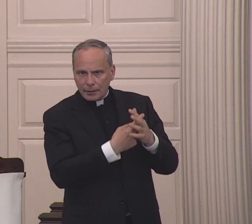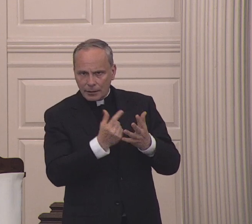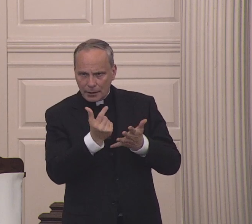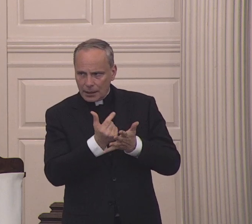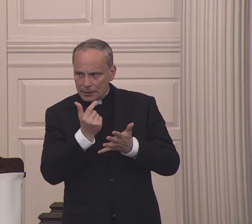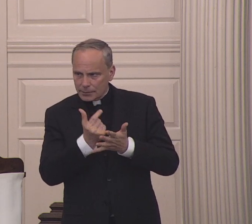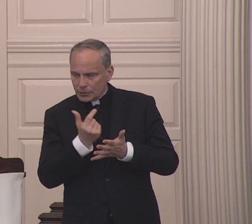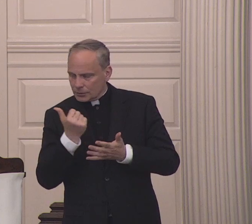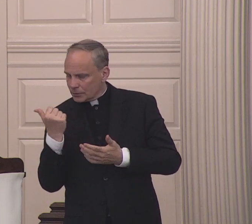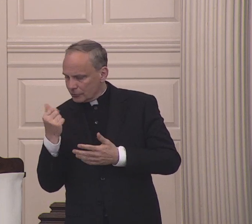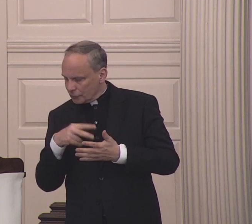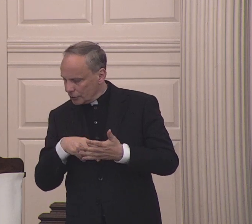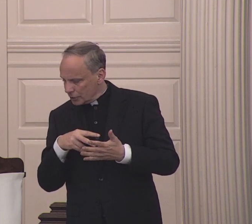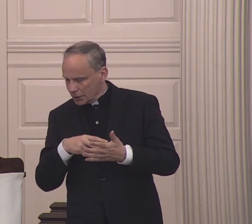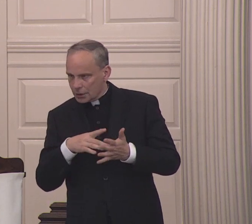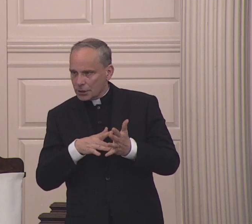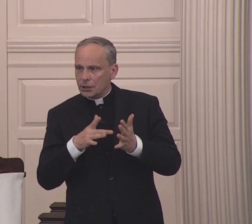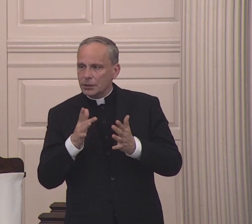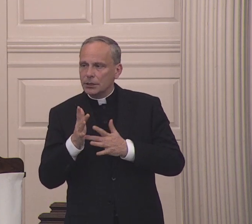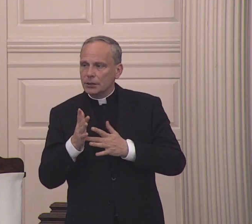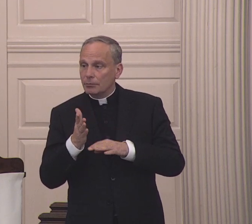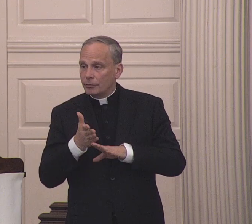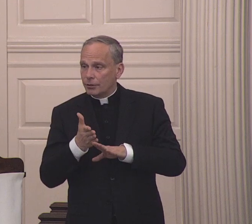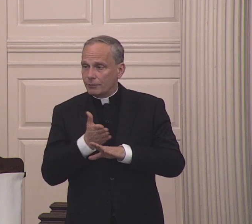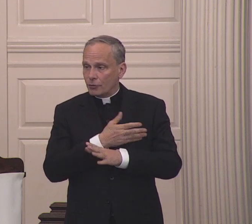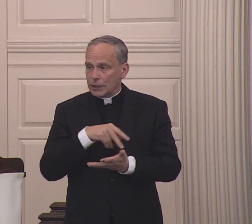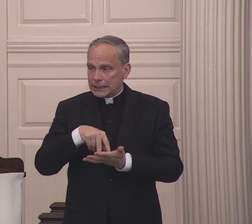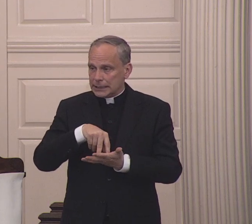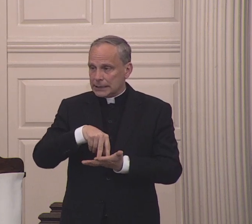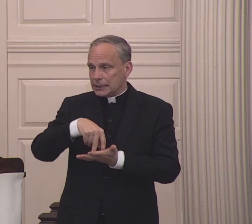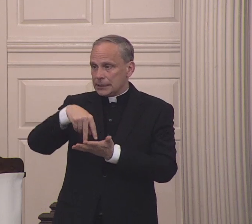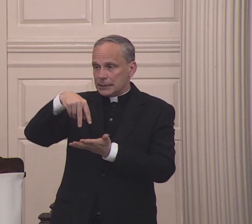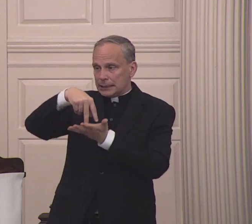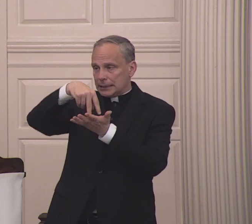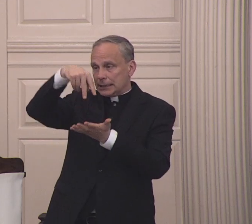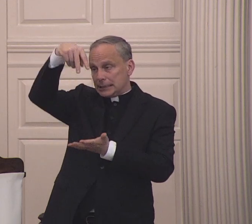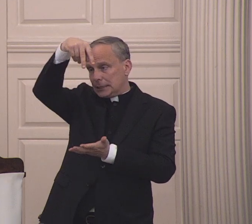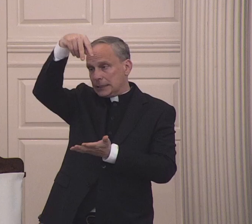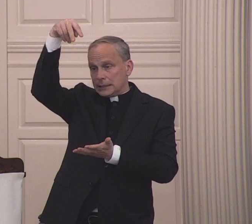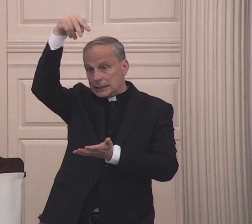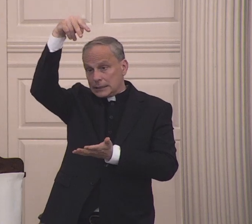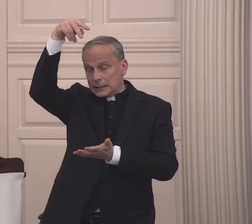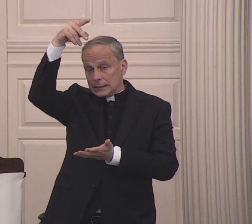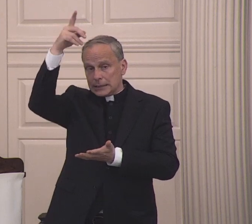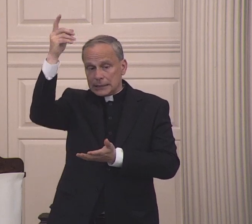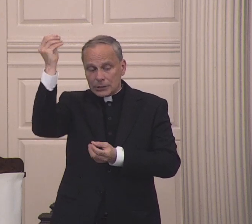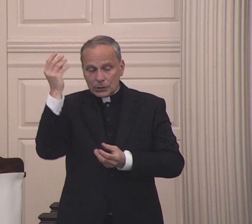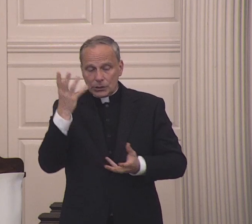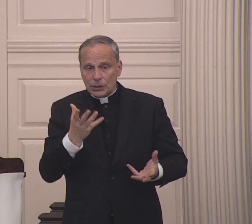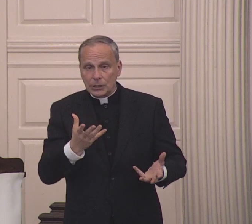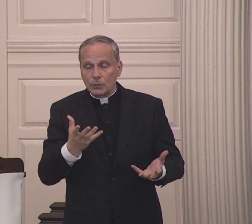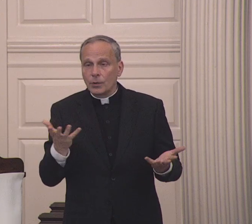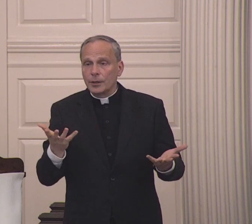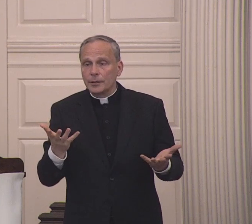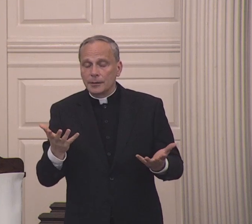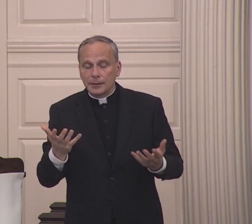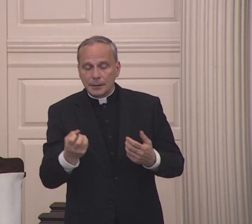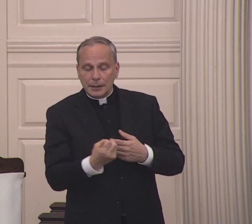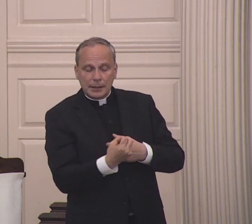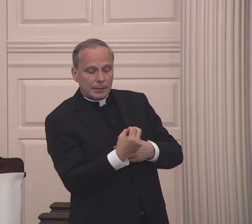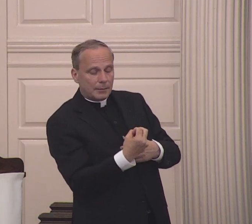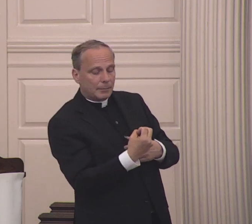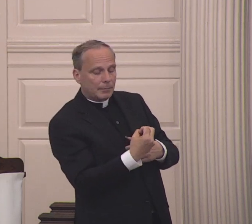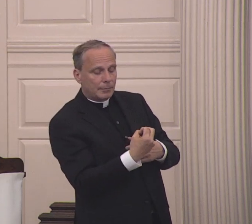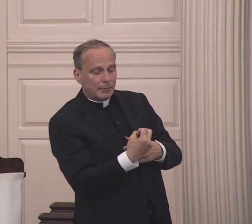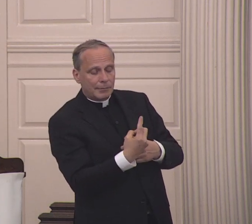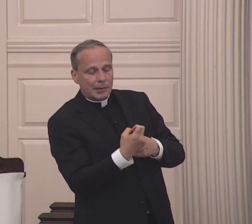gospel. Jesus, before his ascension, had this to tell the apostles,